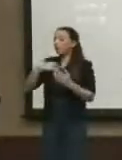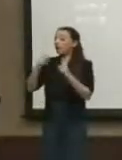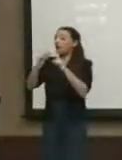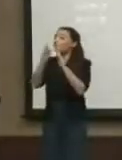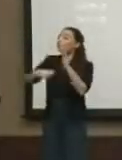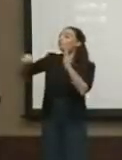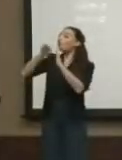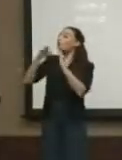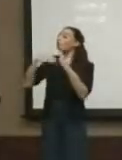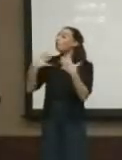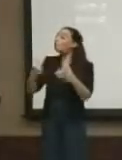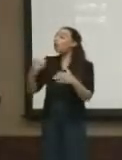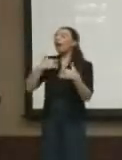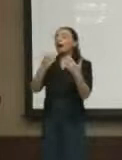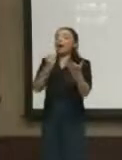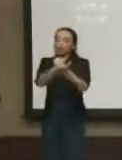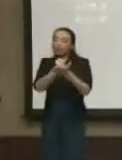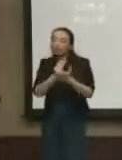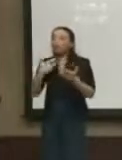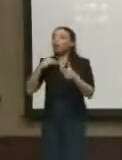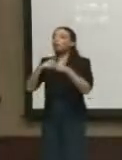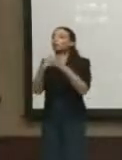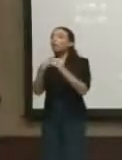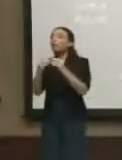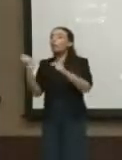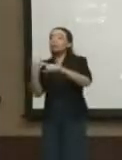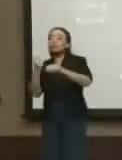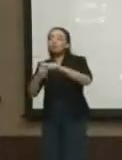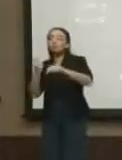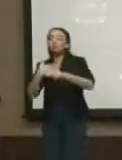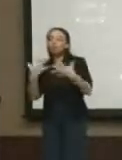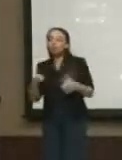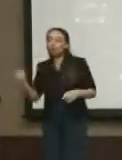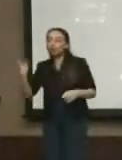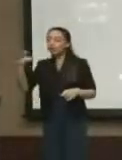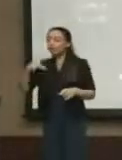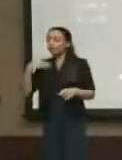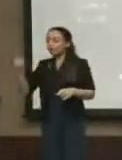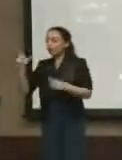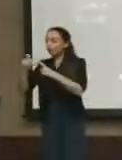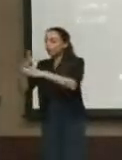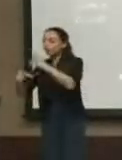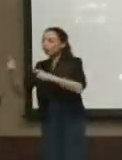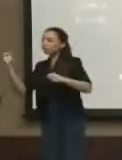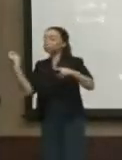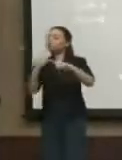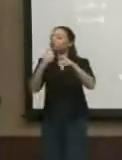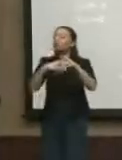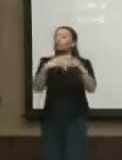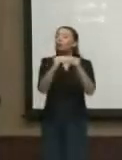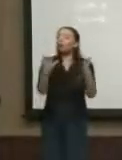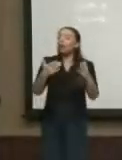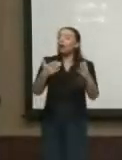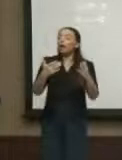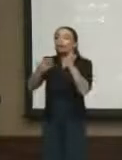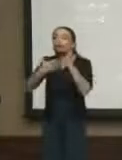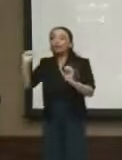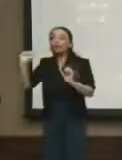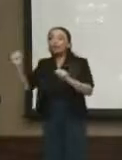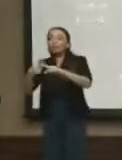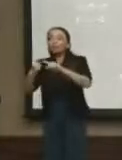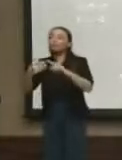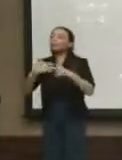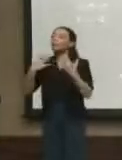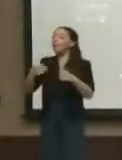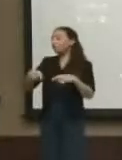do we go about doing it? How do we identify the job roles? How do we optimize and design the training programs, so on and so forth. So that's a very, very